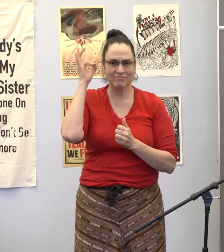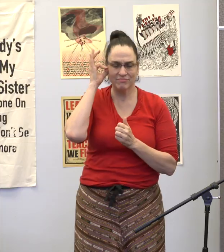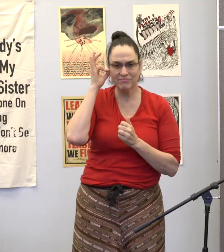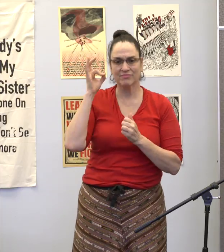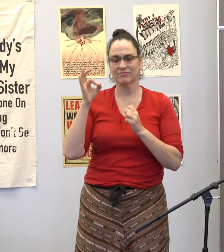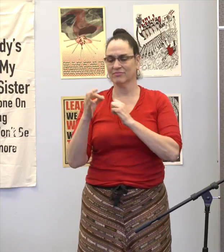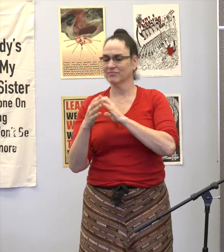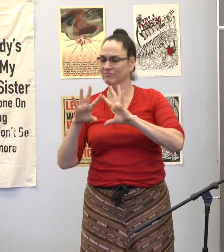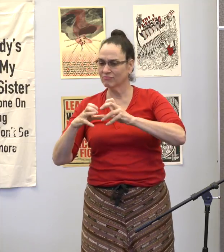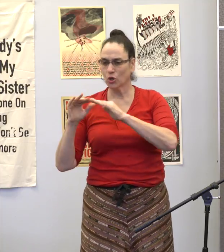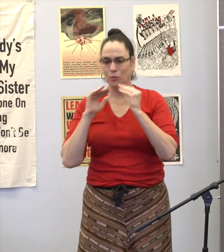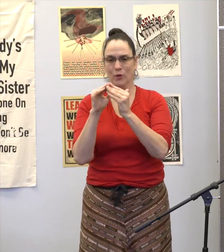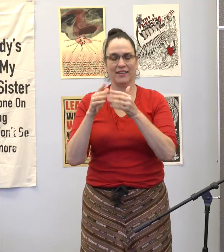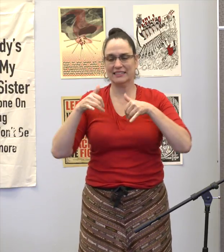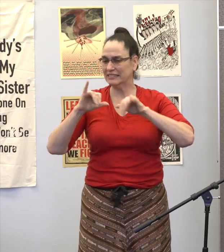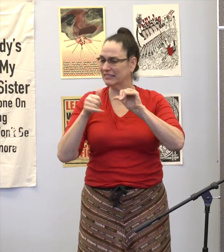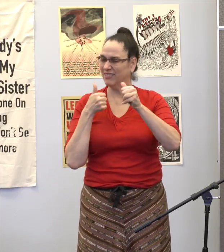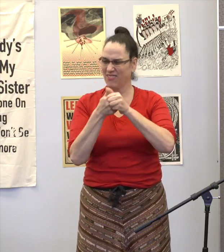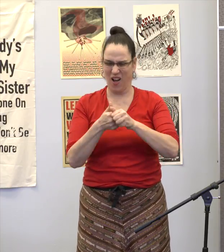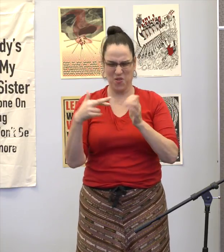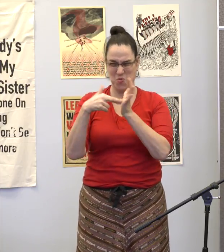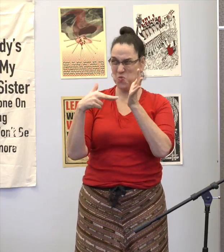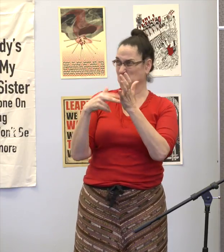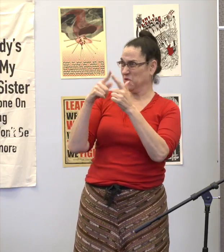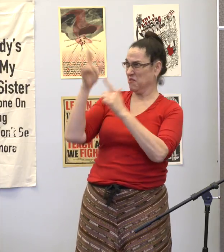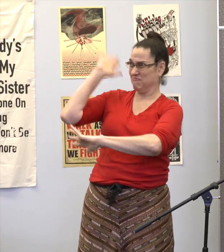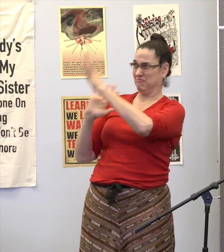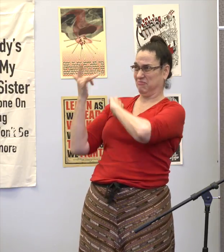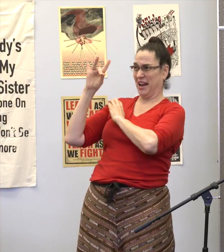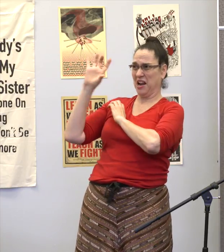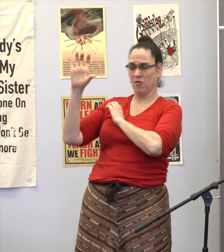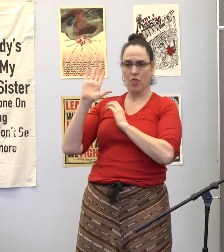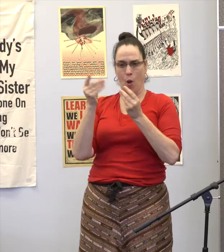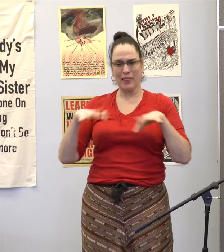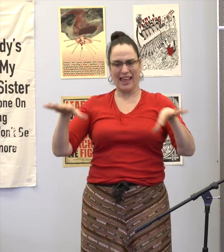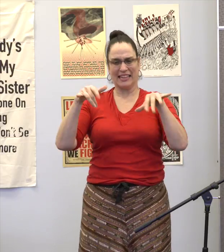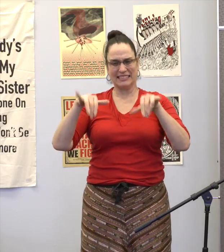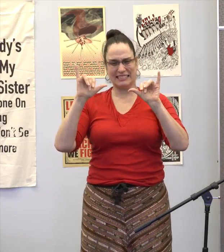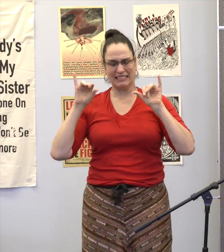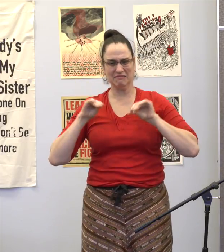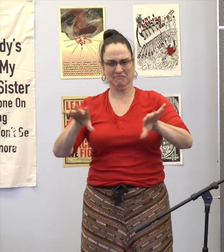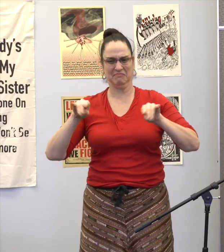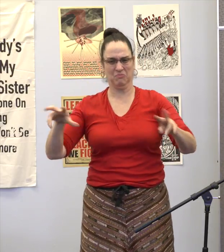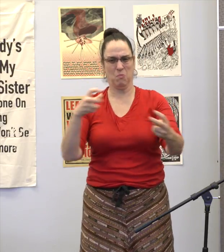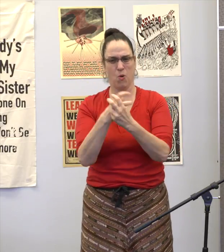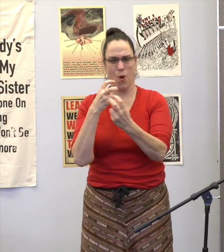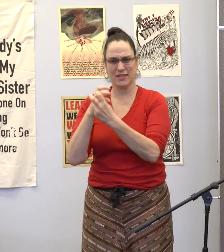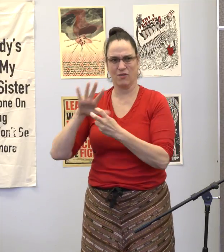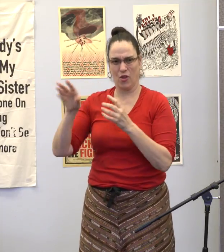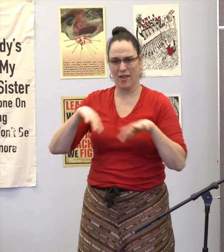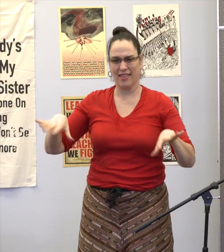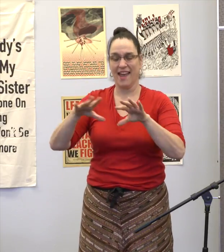the rules of war policies from the 1800s and how their lands are still being poisoned. And if we allow racism